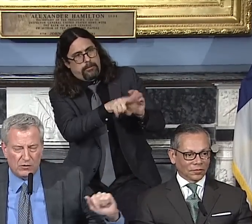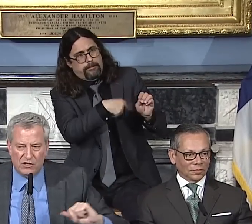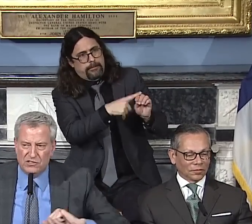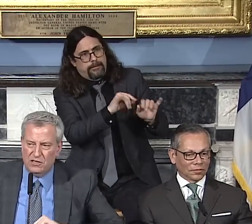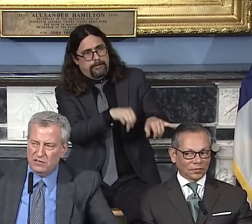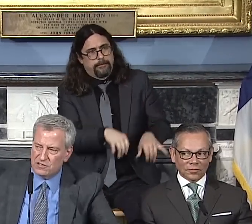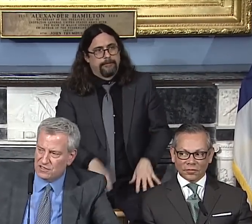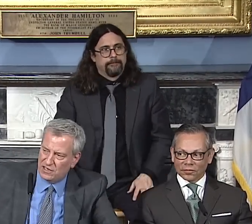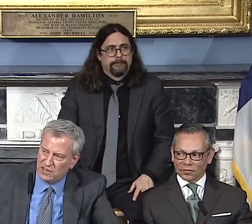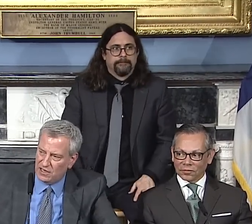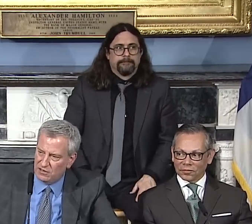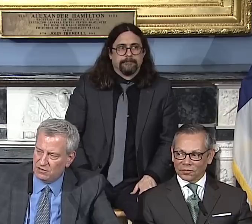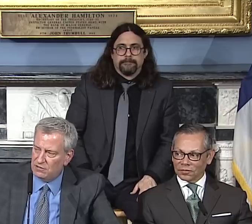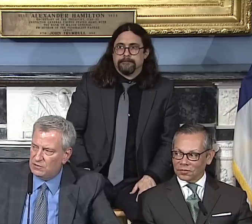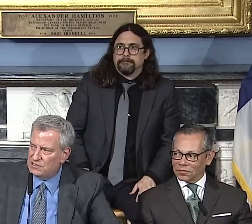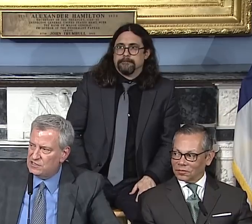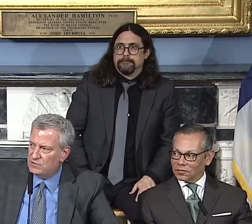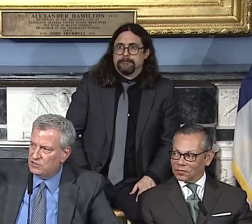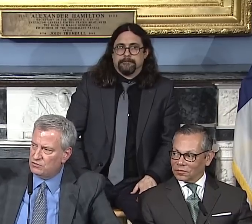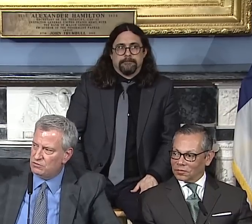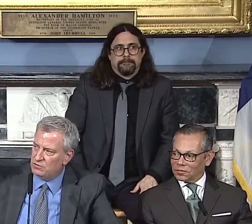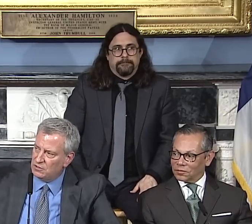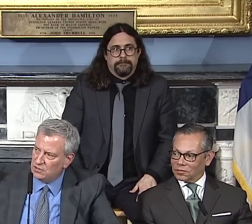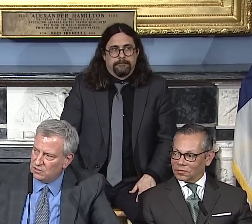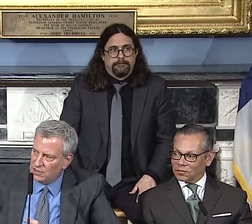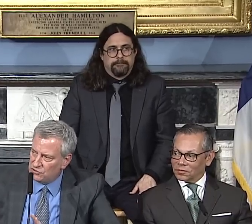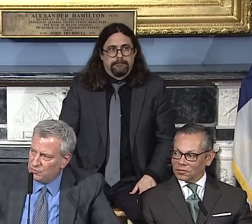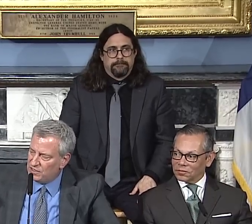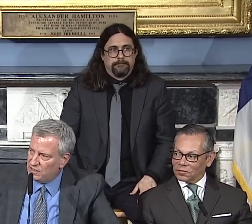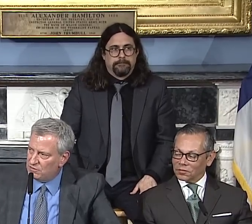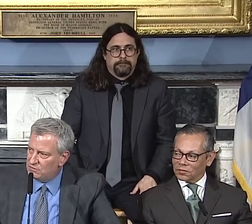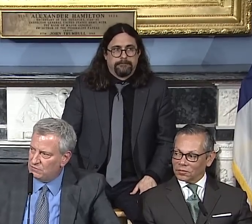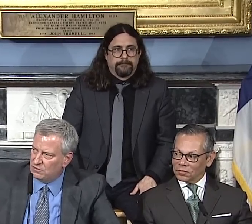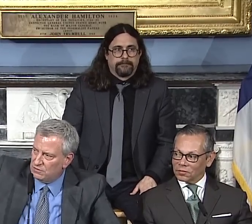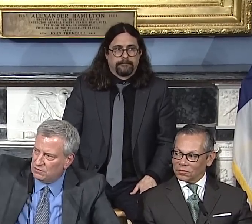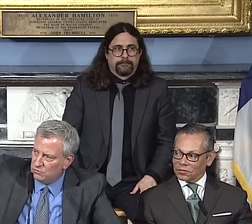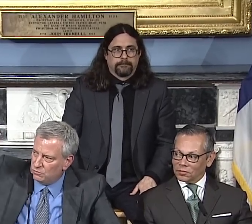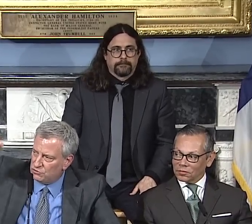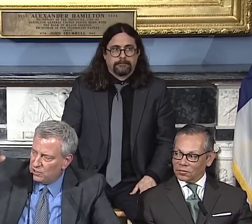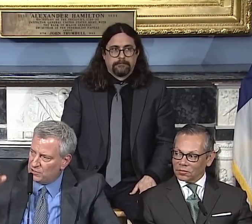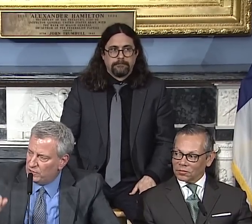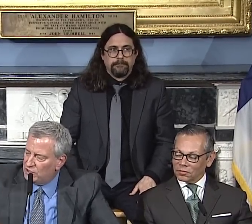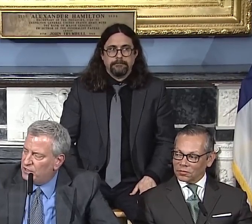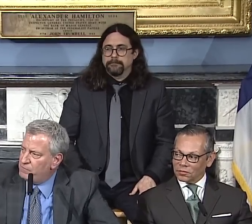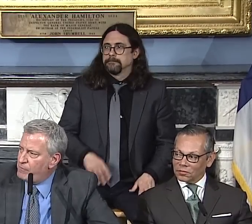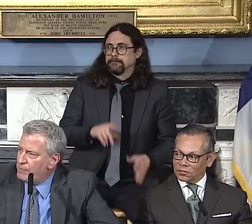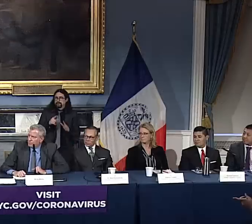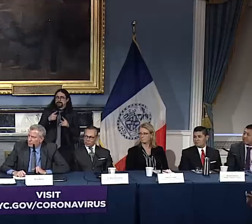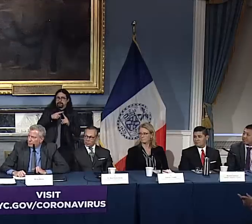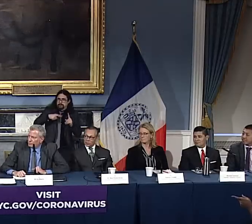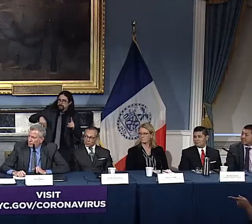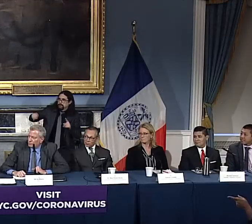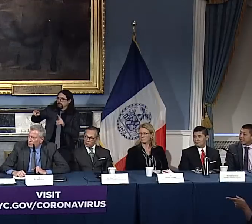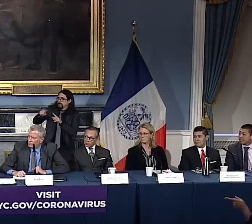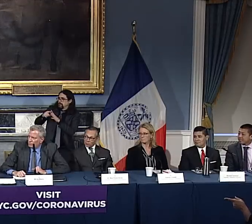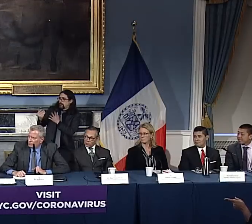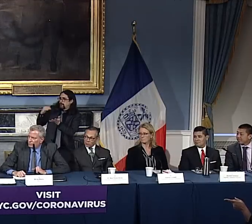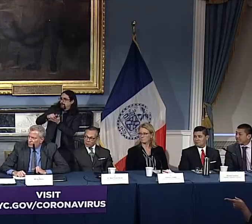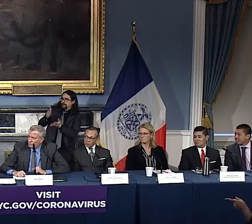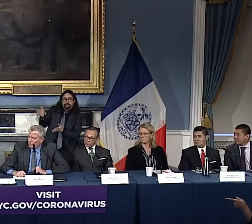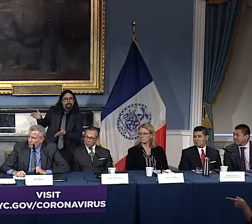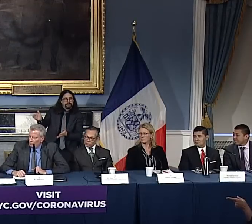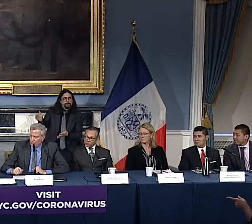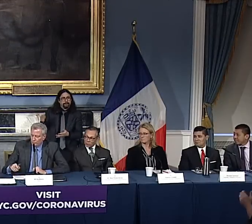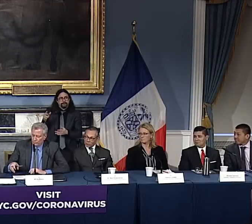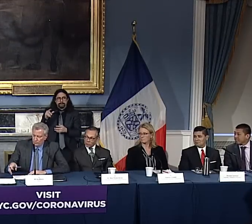all? Okay, we're going to start at this side again. Well, let's see if we can do not too many, and we'll try and be quick. Go ahead. How is the closure or